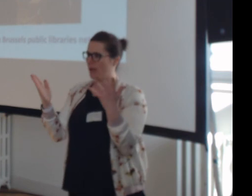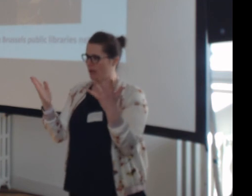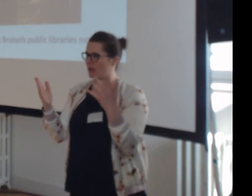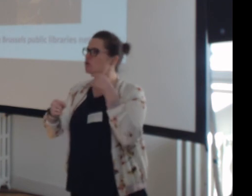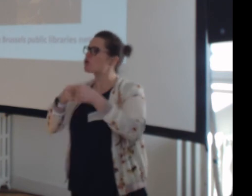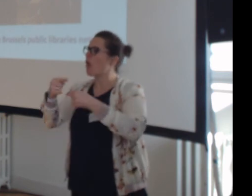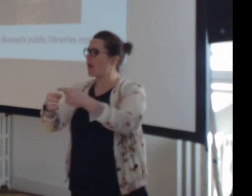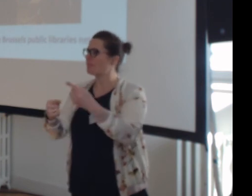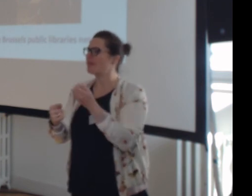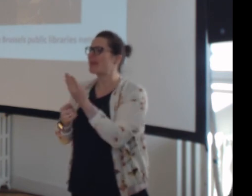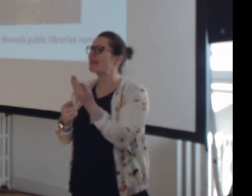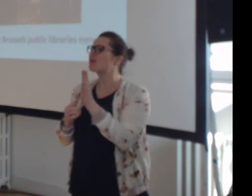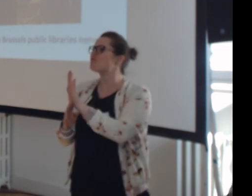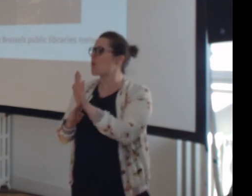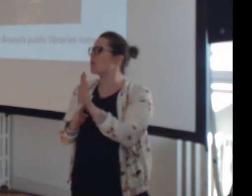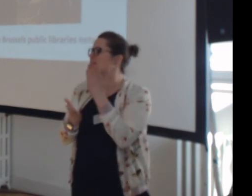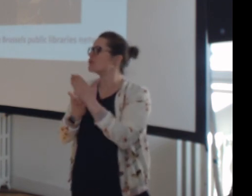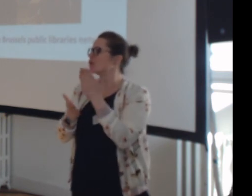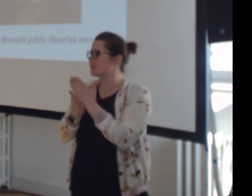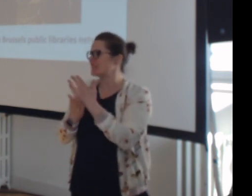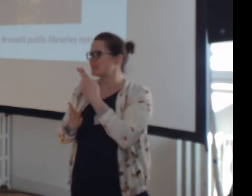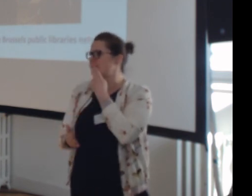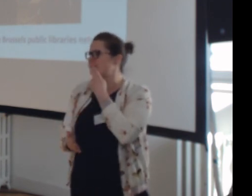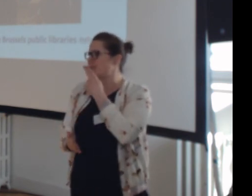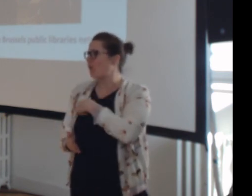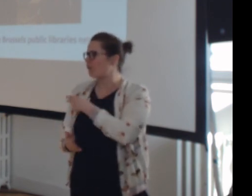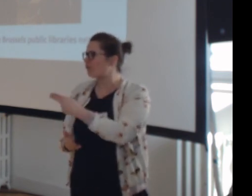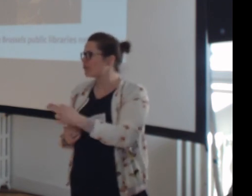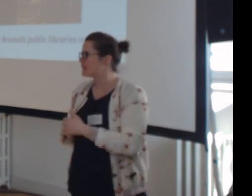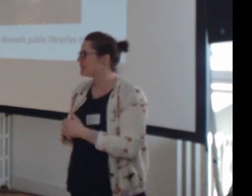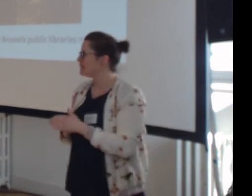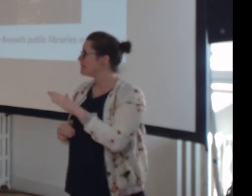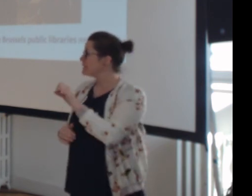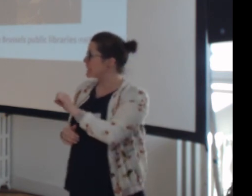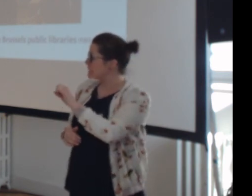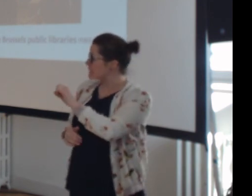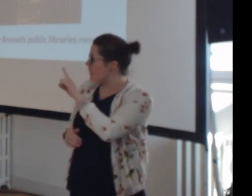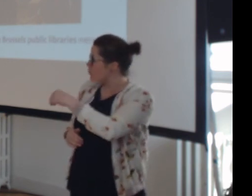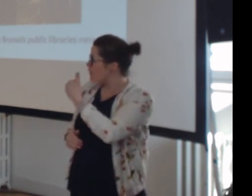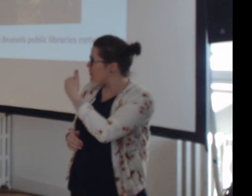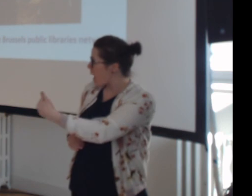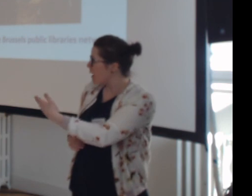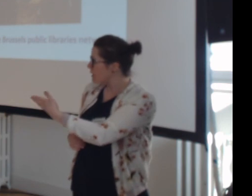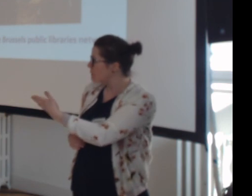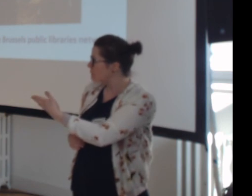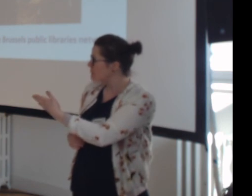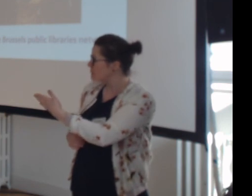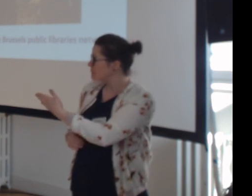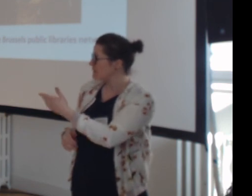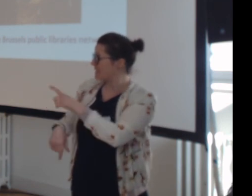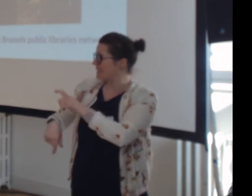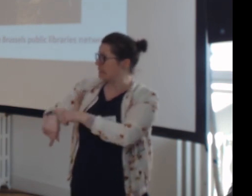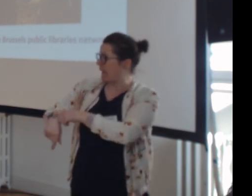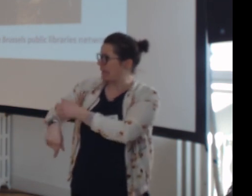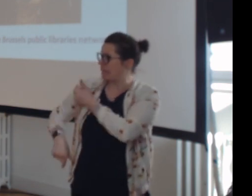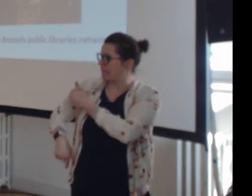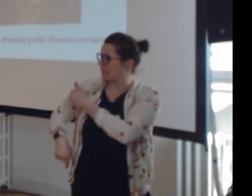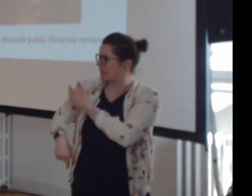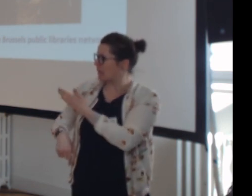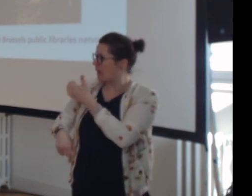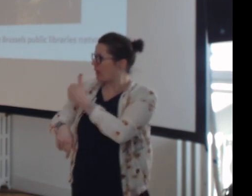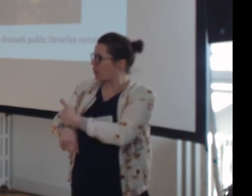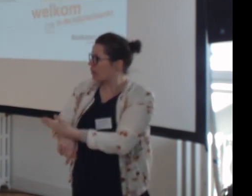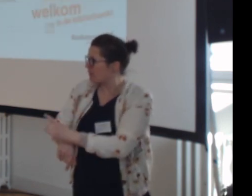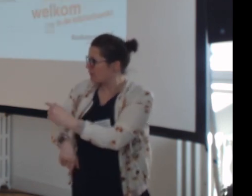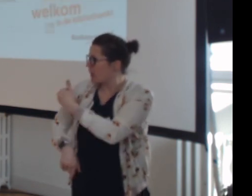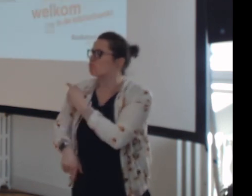A number of examples I promised you, and maybe I have to ask Saskia to give me a sign in time when I'm